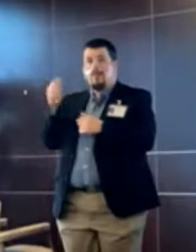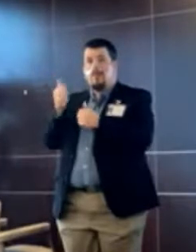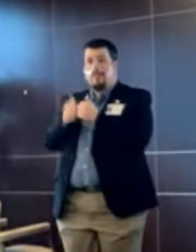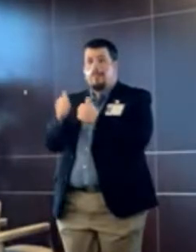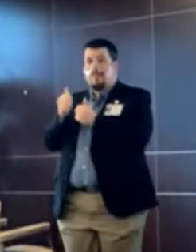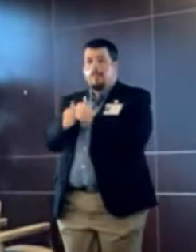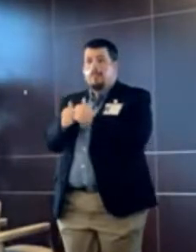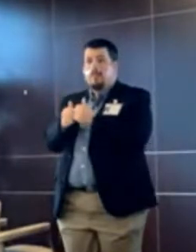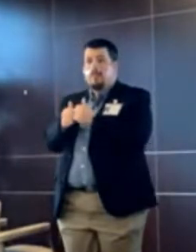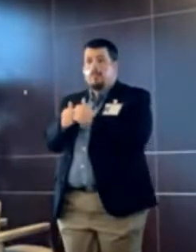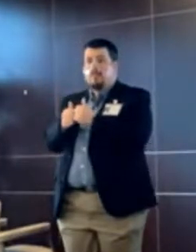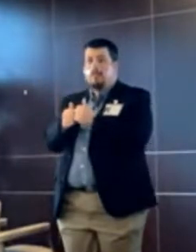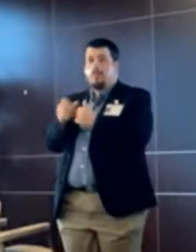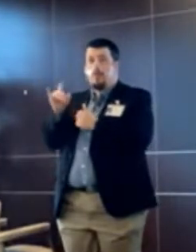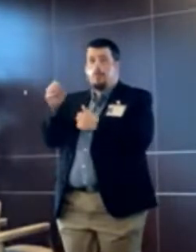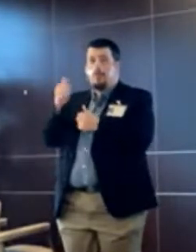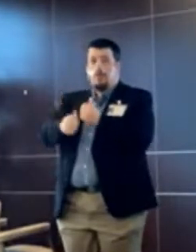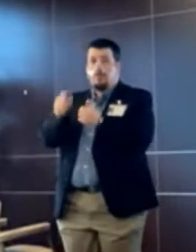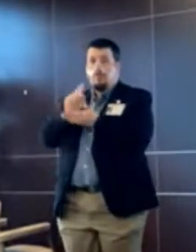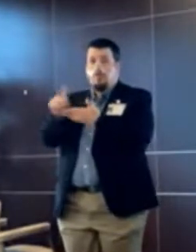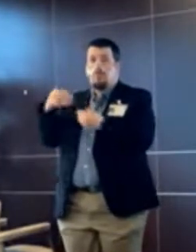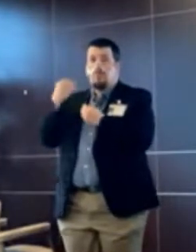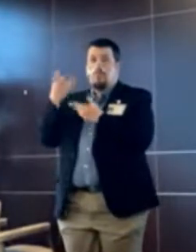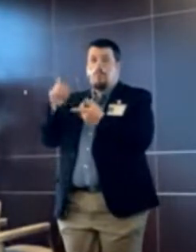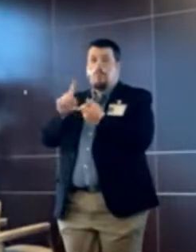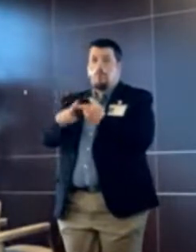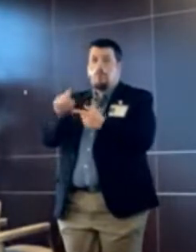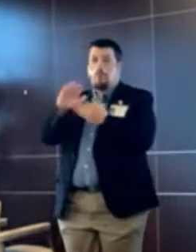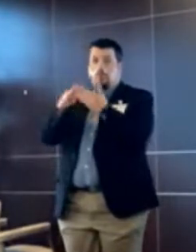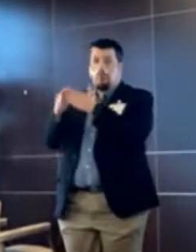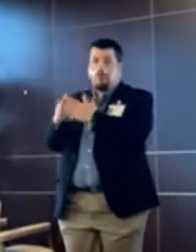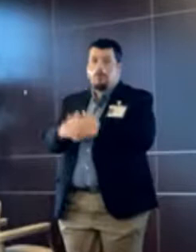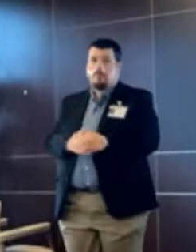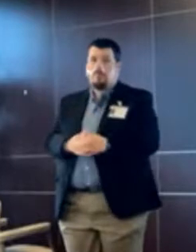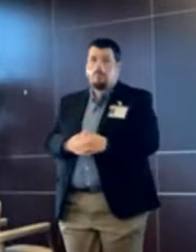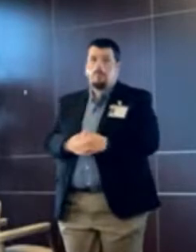per or doses per week that we're providing to our community.